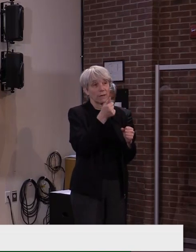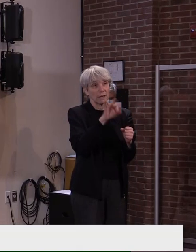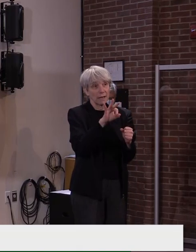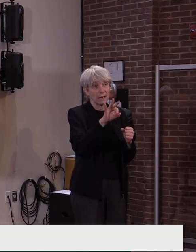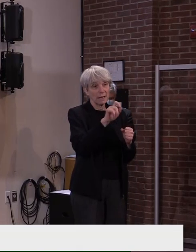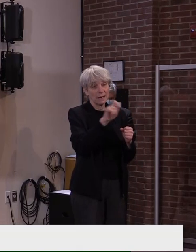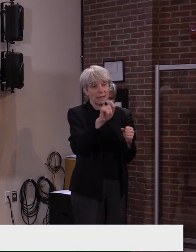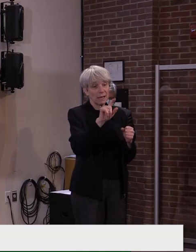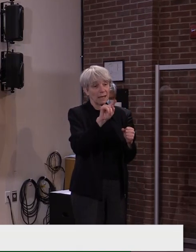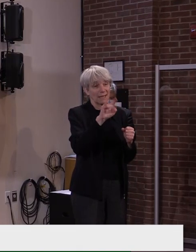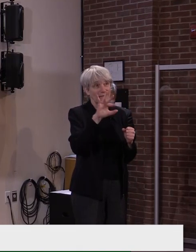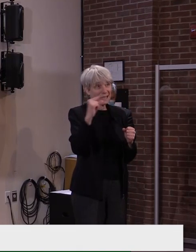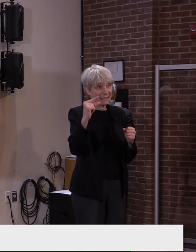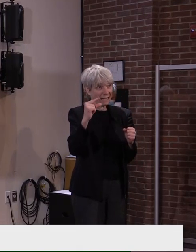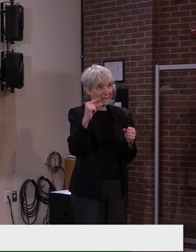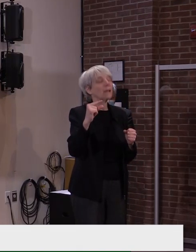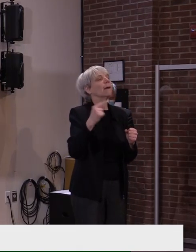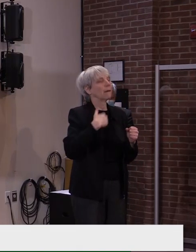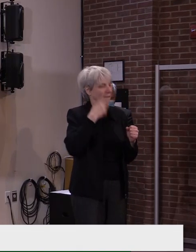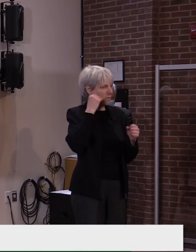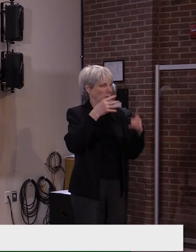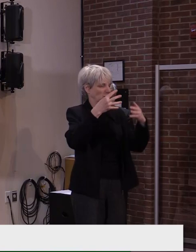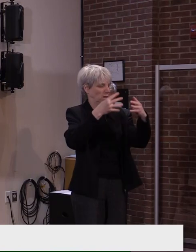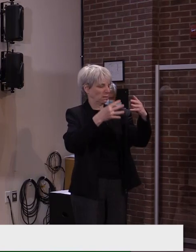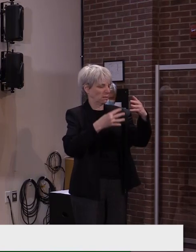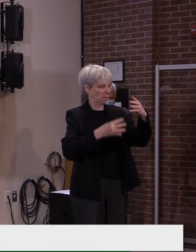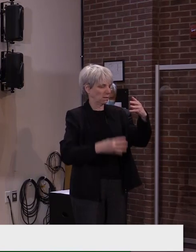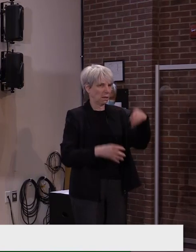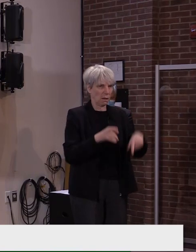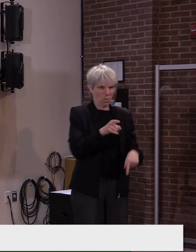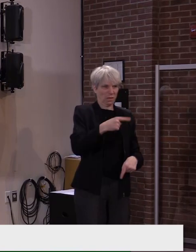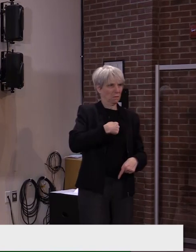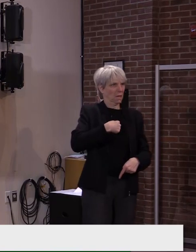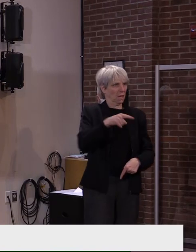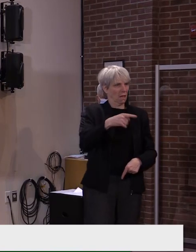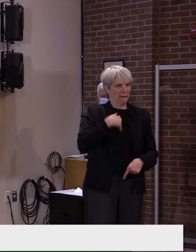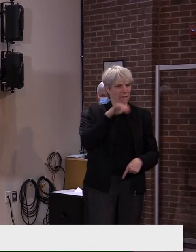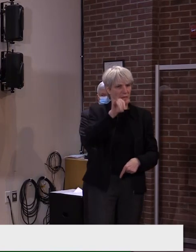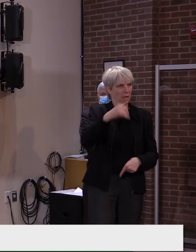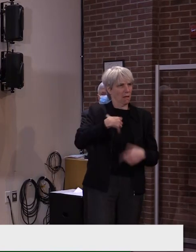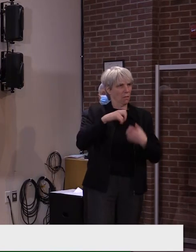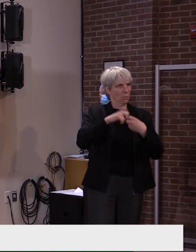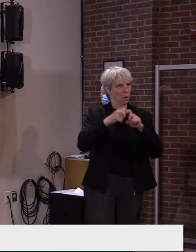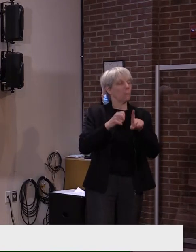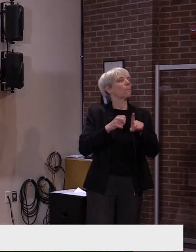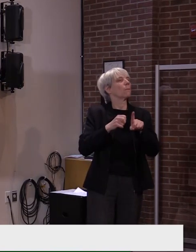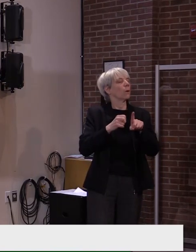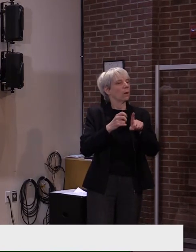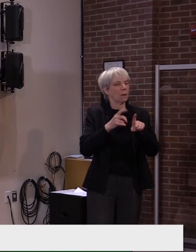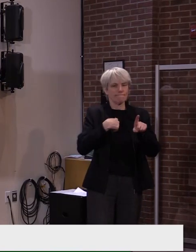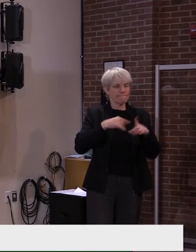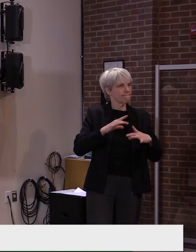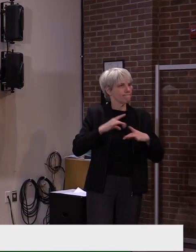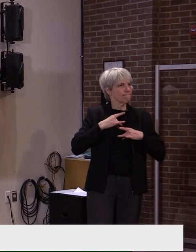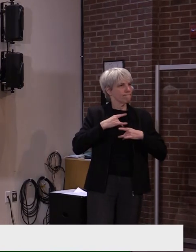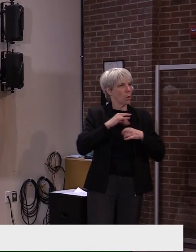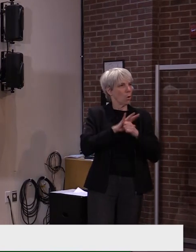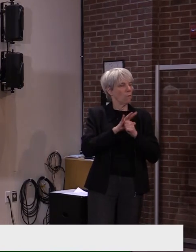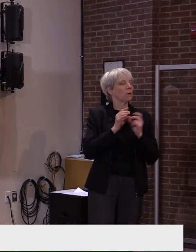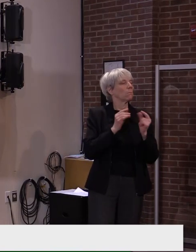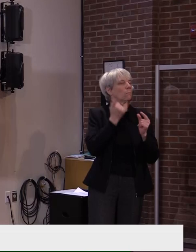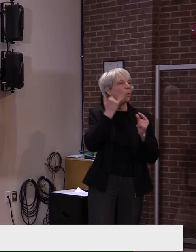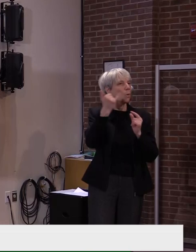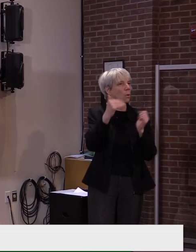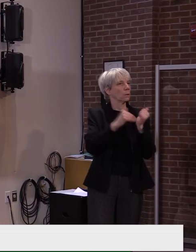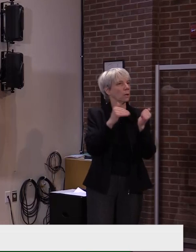healthvermont.gov/COVID-19-testing. If this is you and you test positive for COVID-19, reach out to your healthcare provider as soon as you can